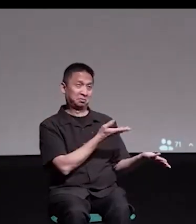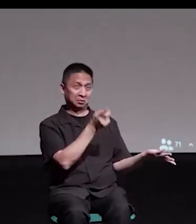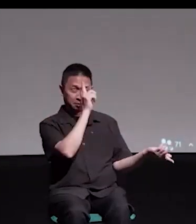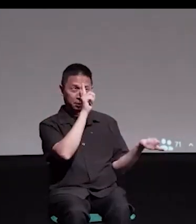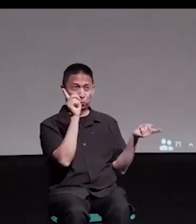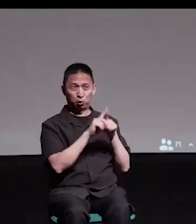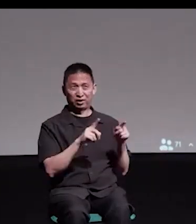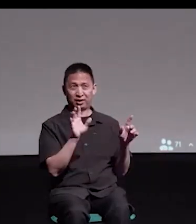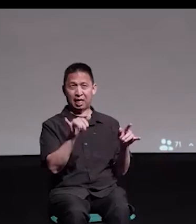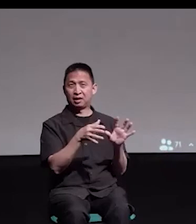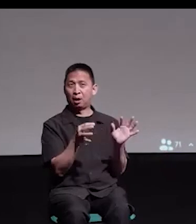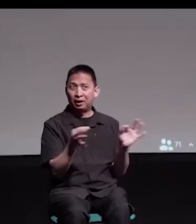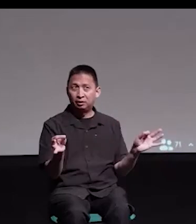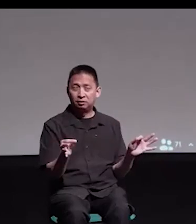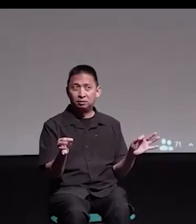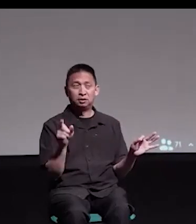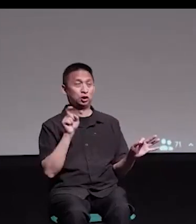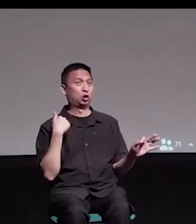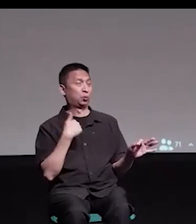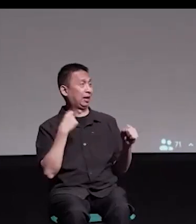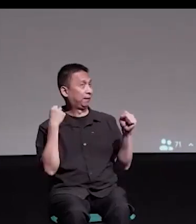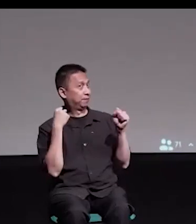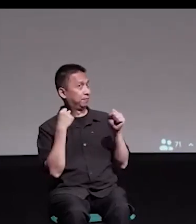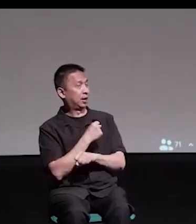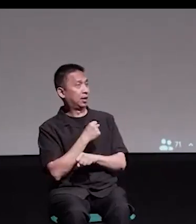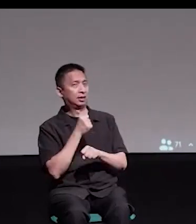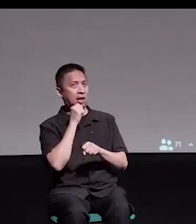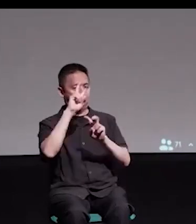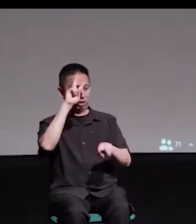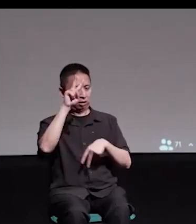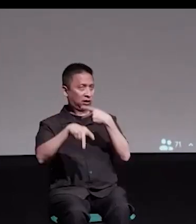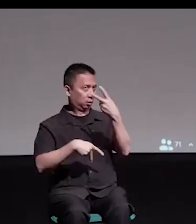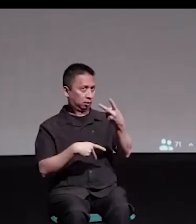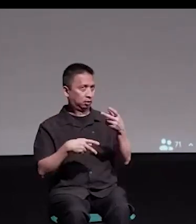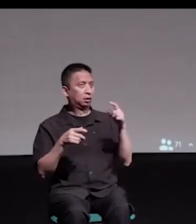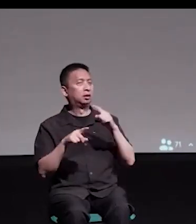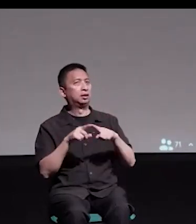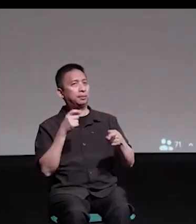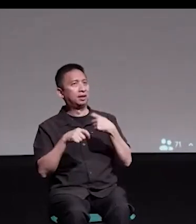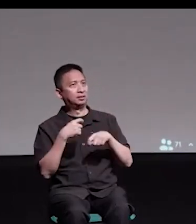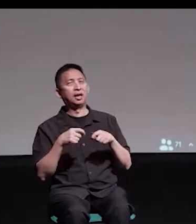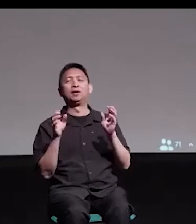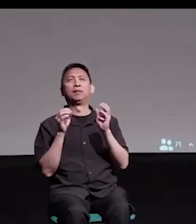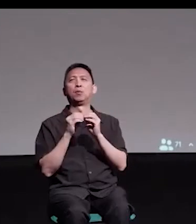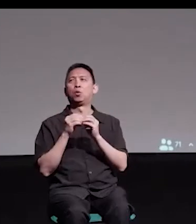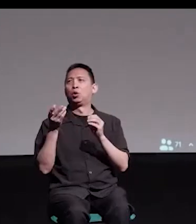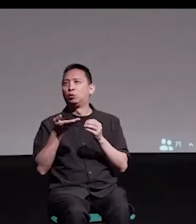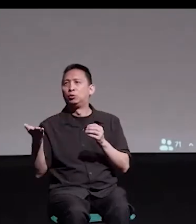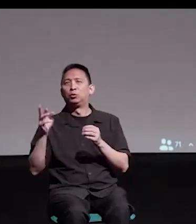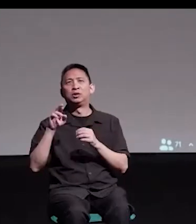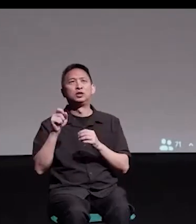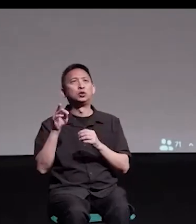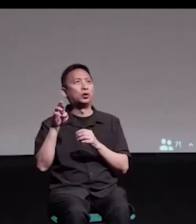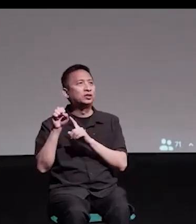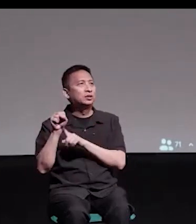or if we should be fighting for more, not upside down, to fighting for more resources, fighting for